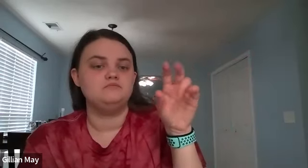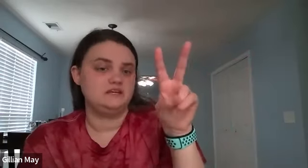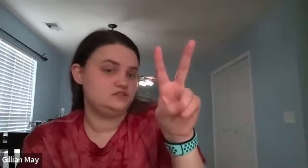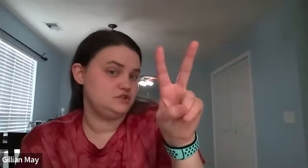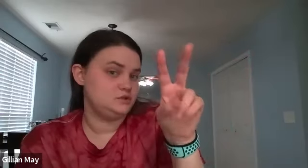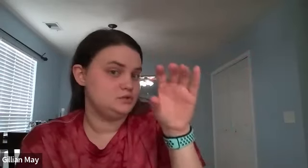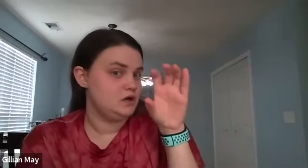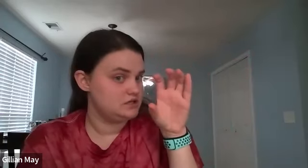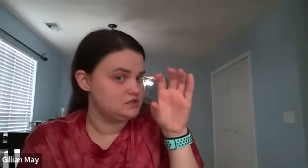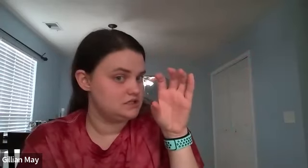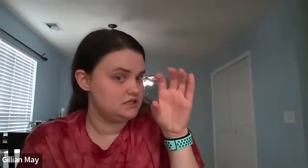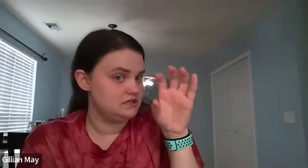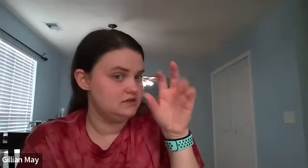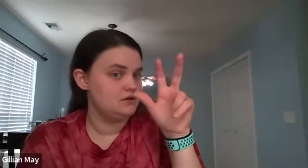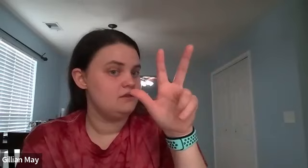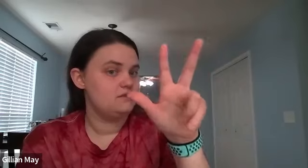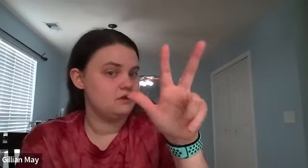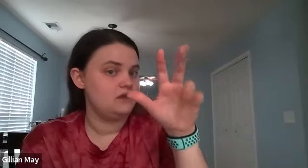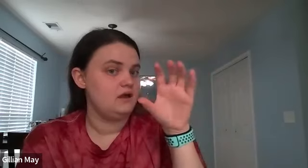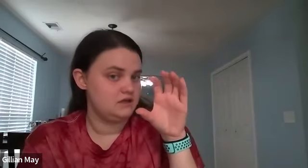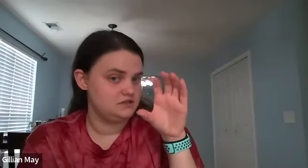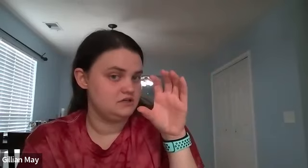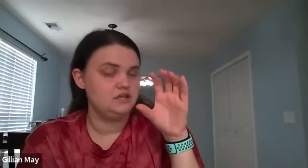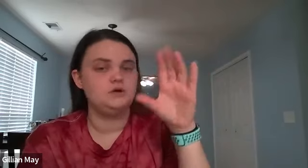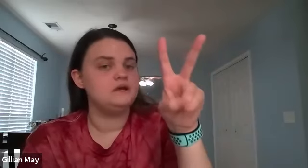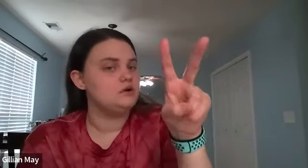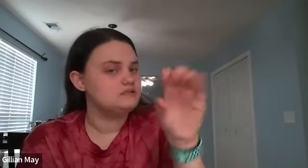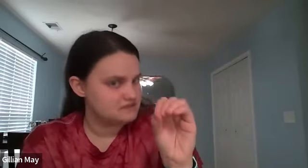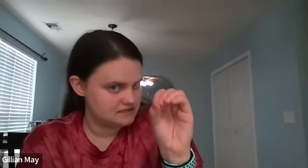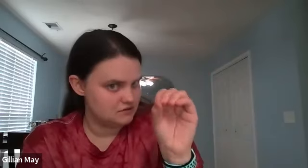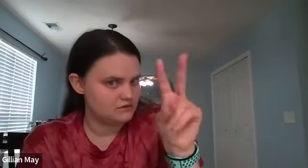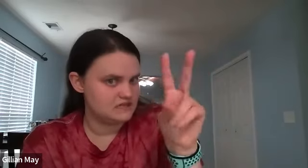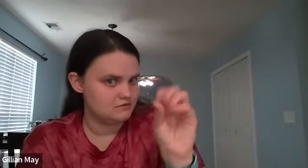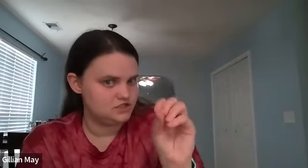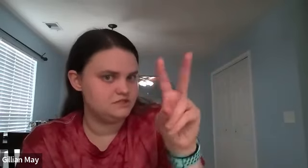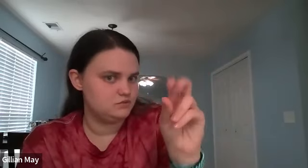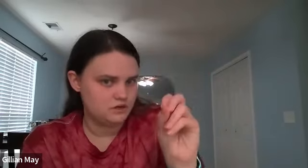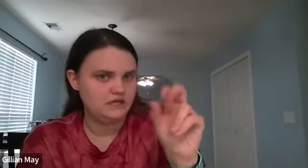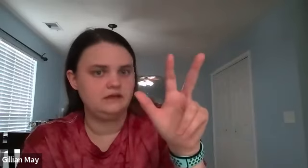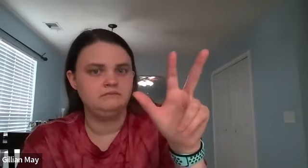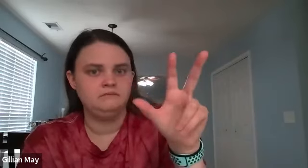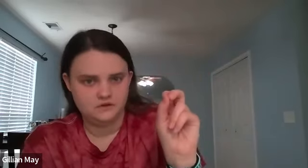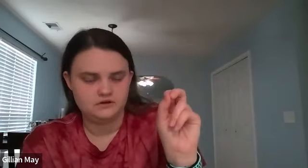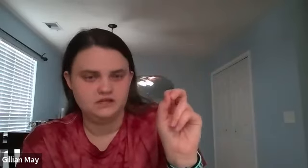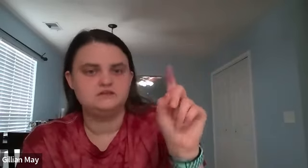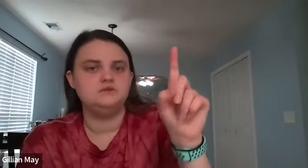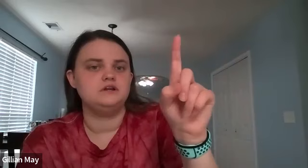Like 200. 300, and you don't want to go into that 0 because that would just be 20, 30. You want to